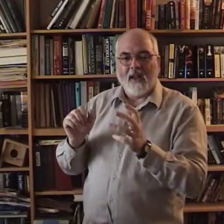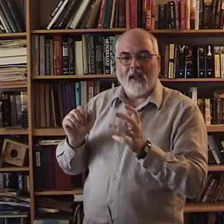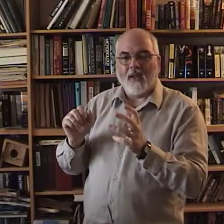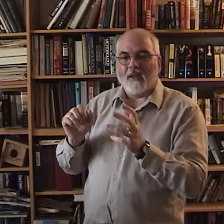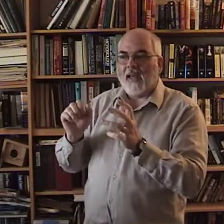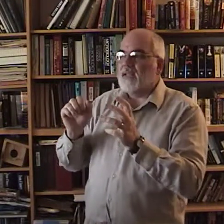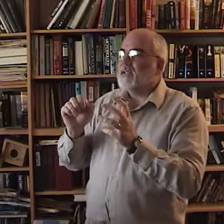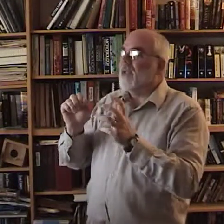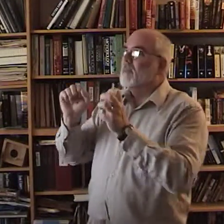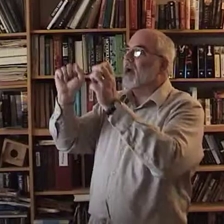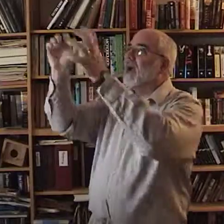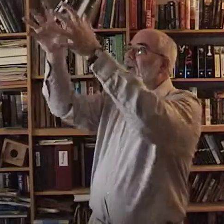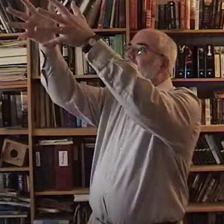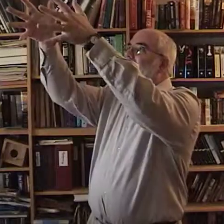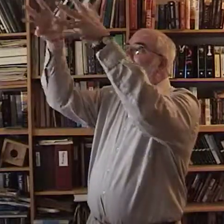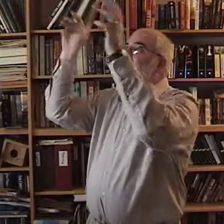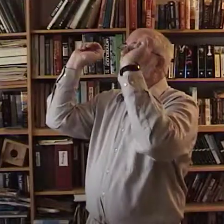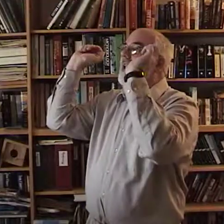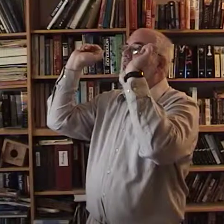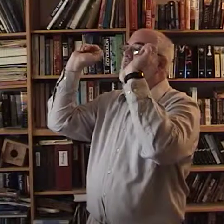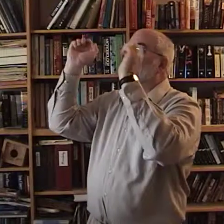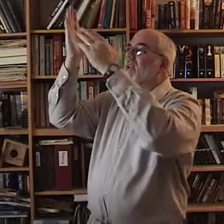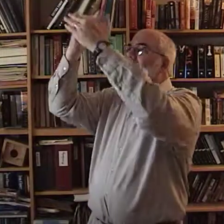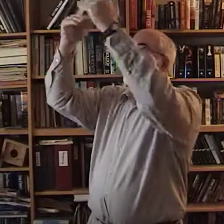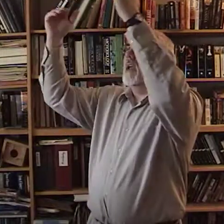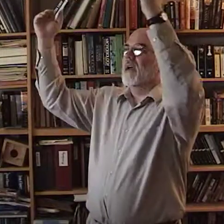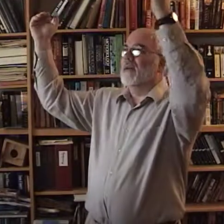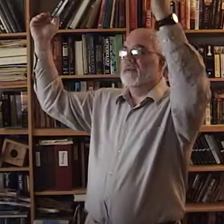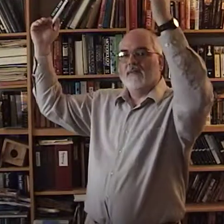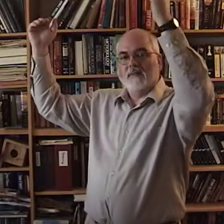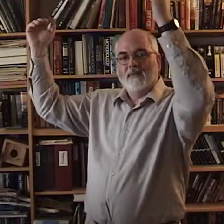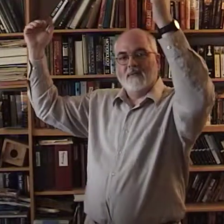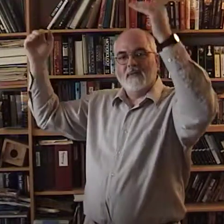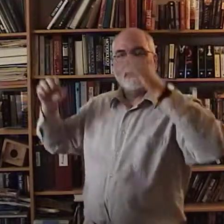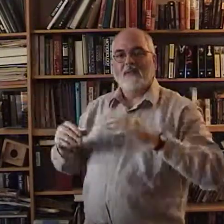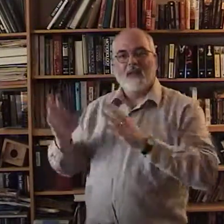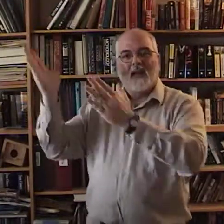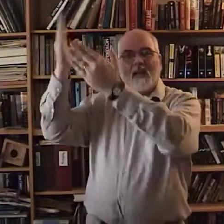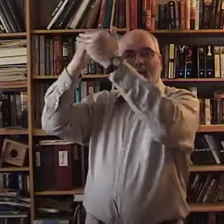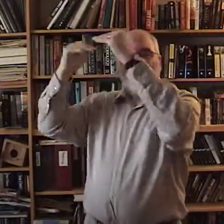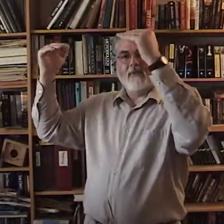And that is done by left heaven. Heaven.